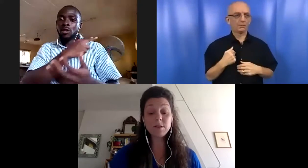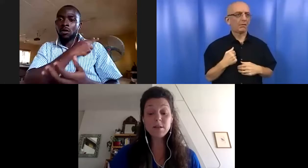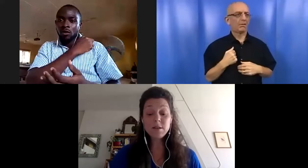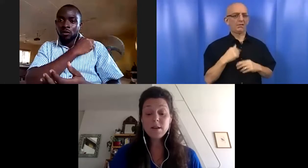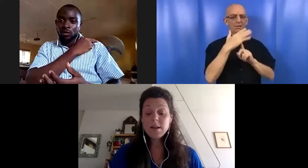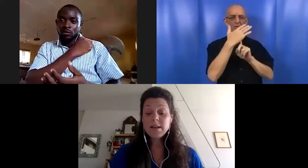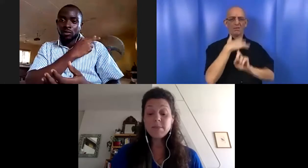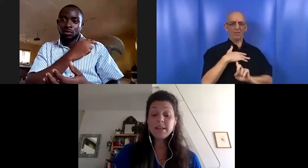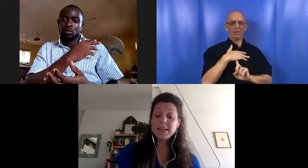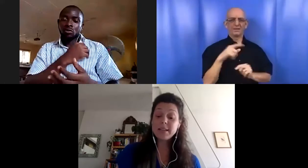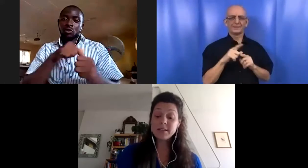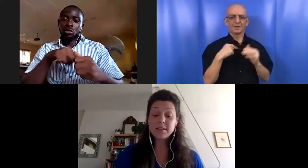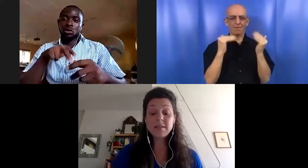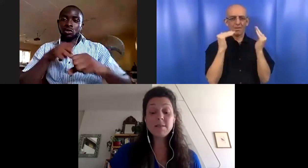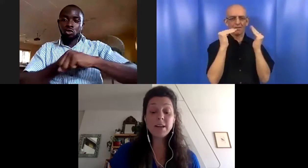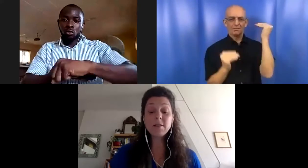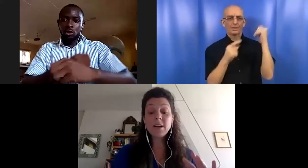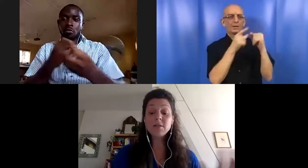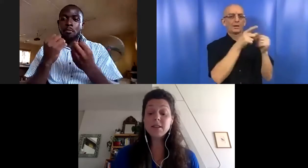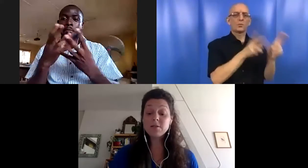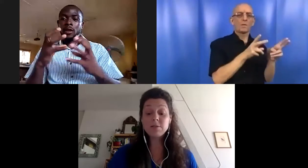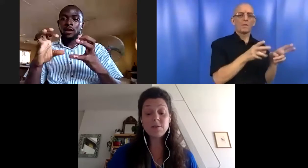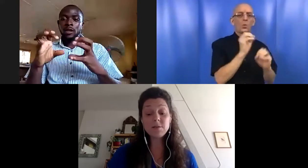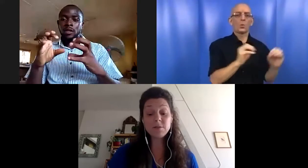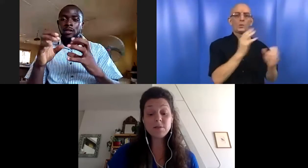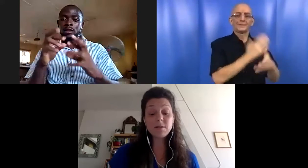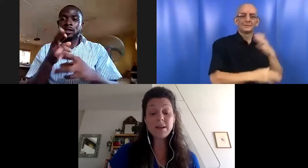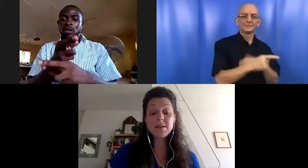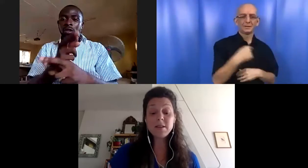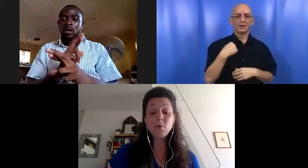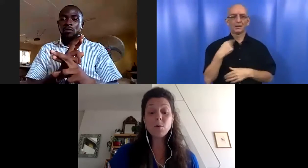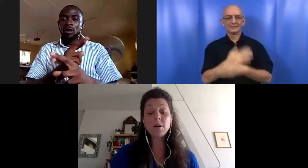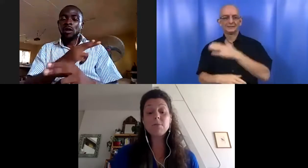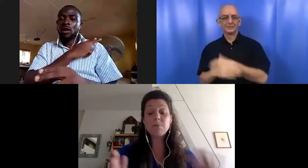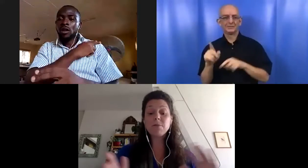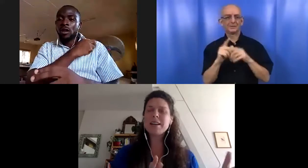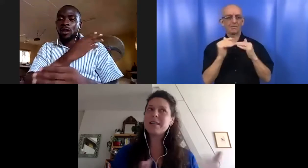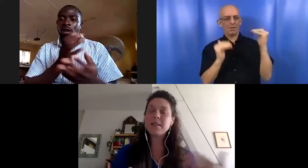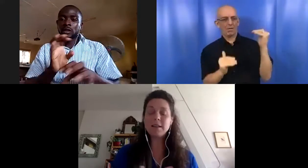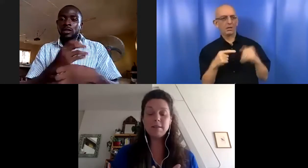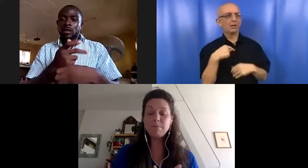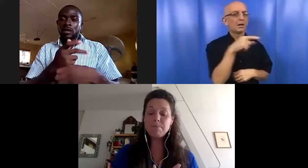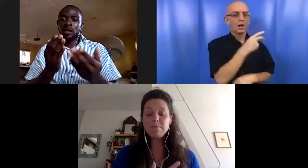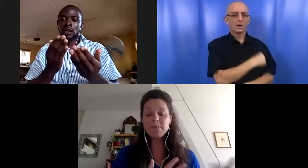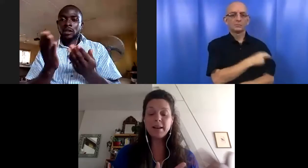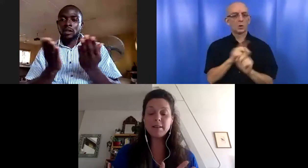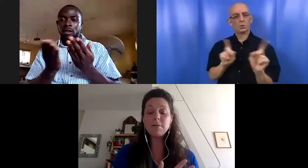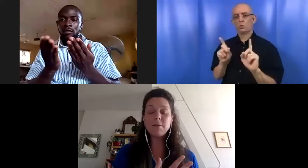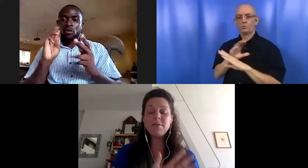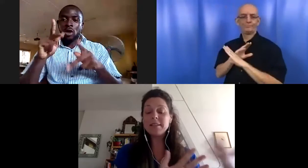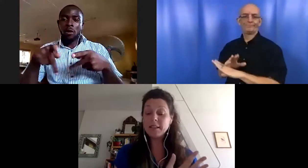support. In many cases, regular healthcare services were suspended or were provided